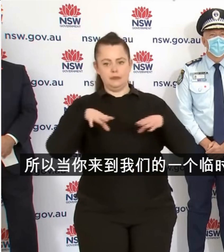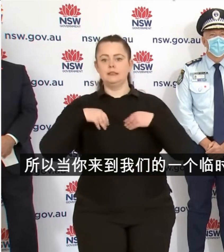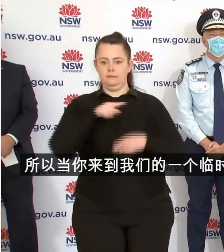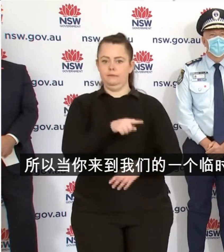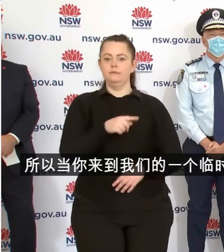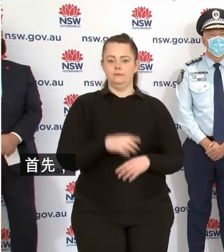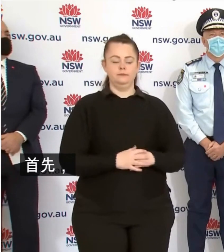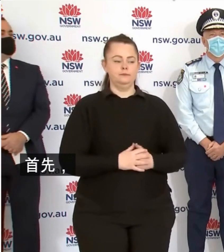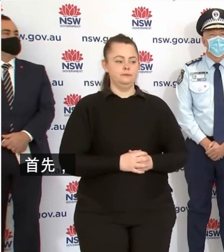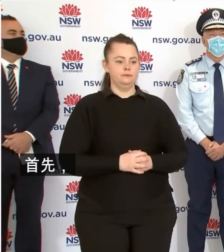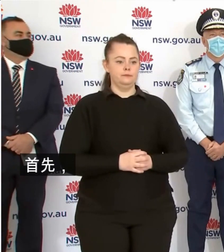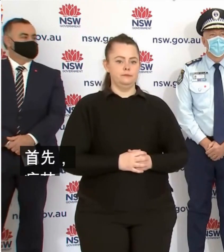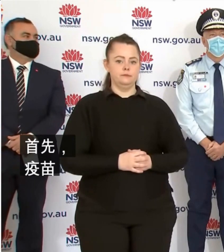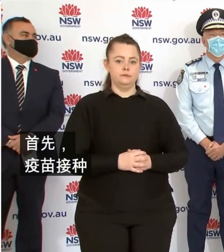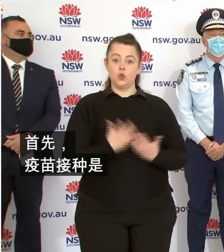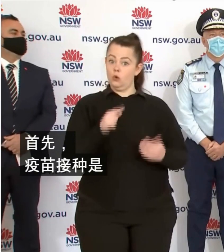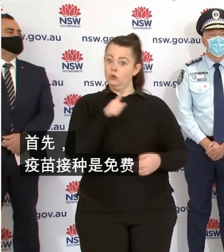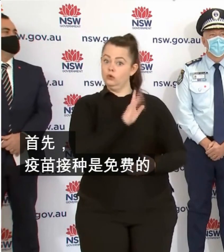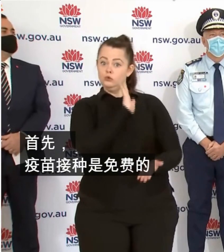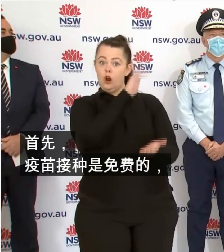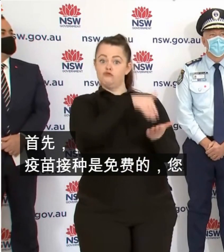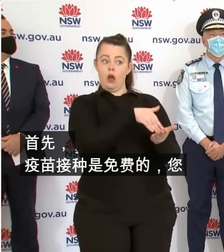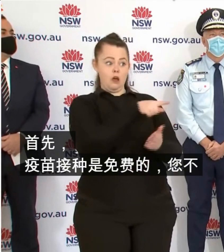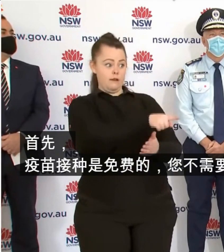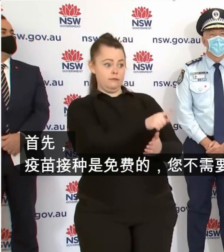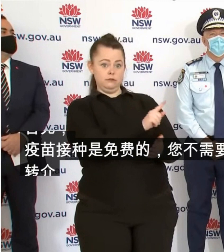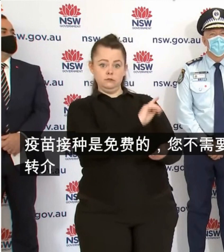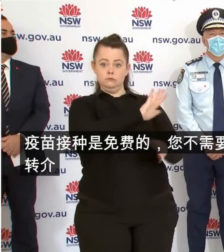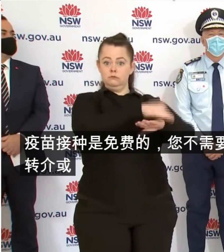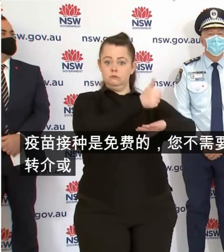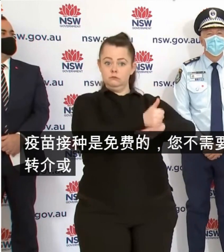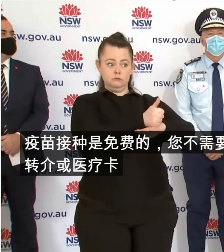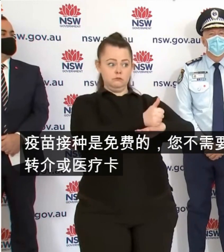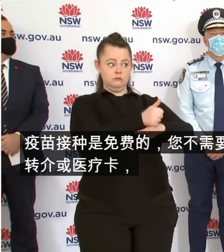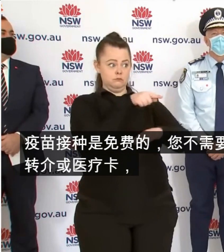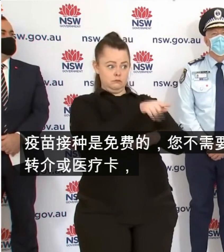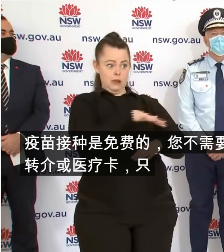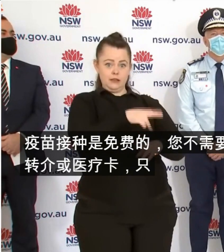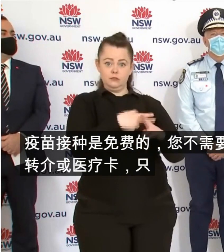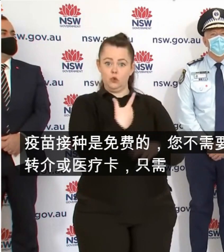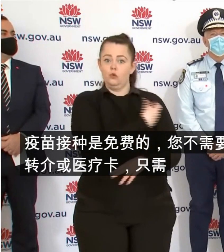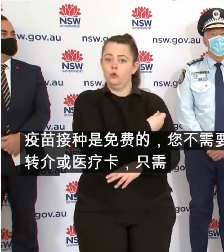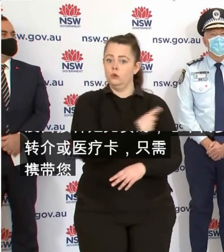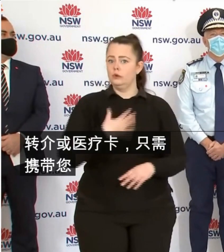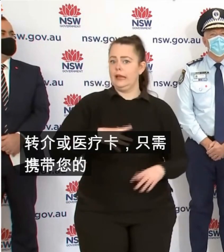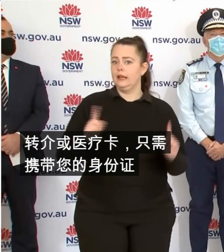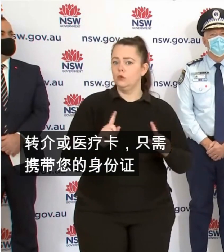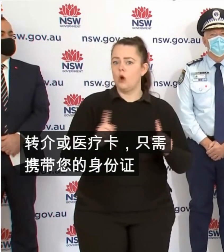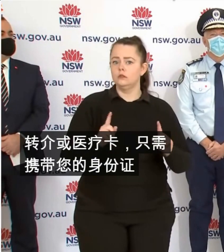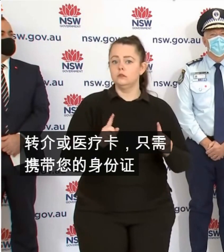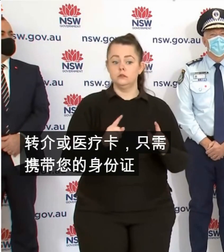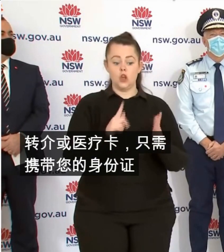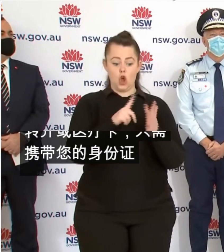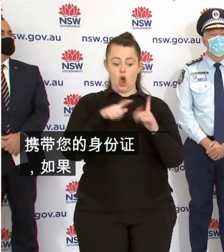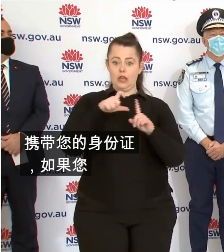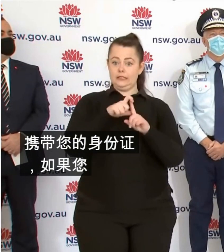clinics? Firstly, vaccinations are free and you don't need a referral or a Medicare card. Just come along with your